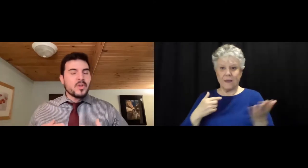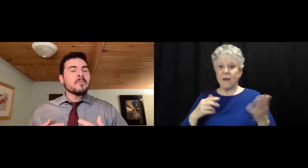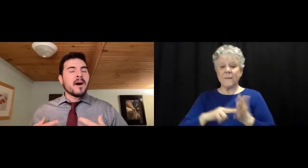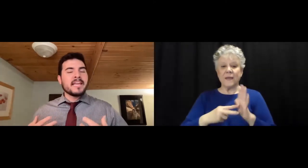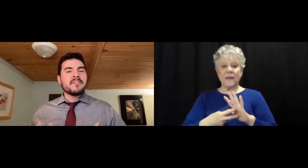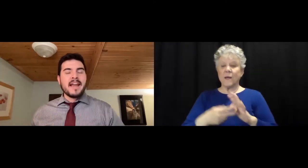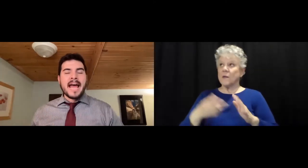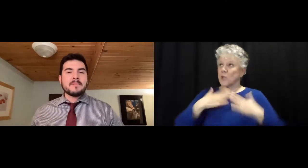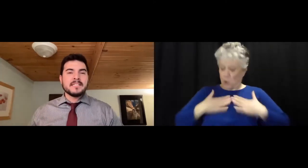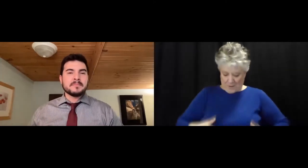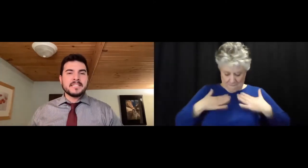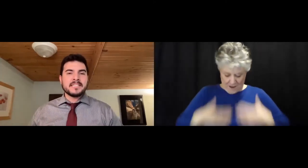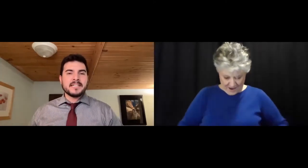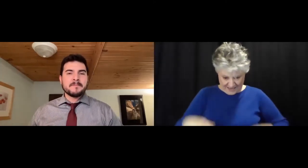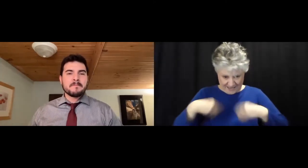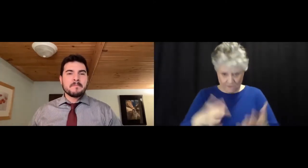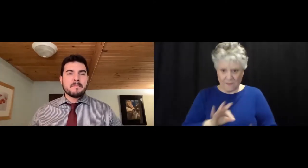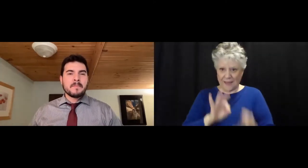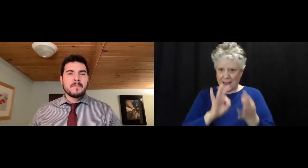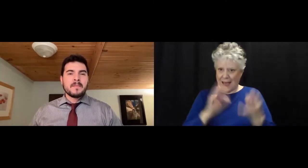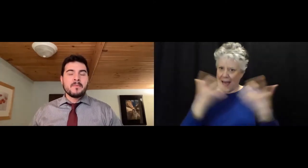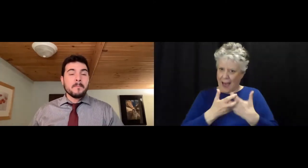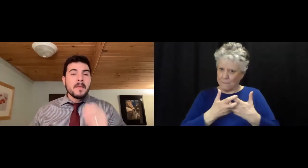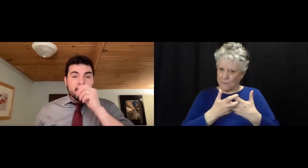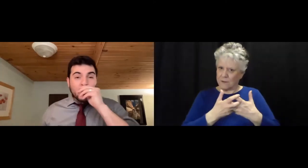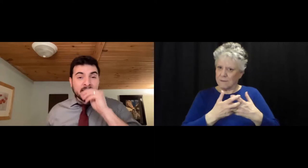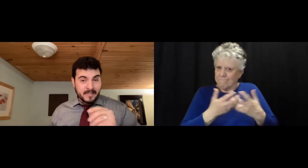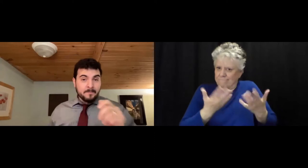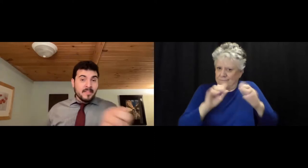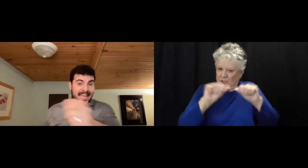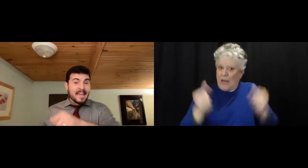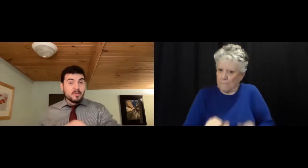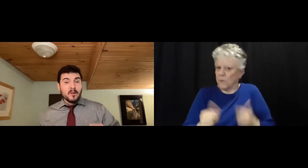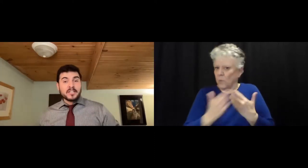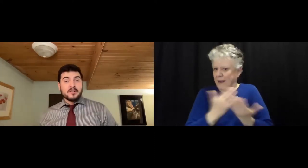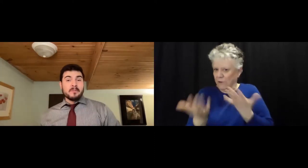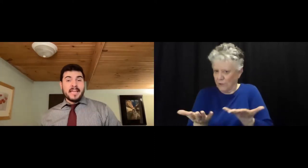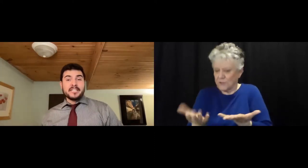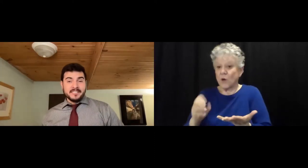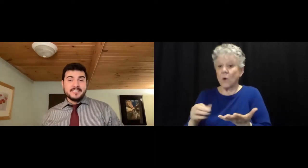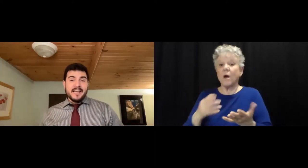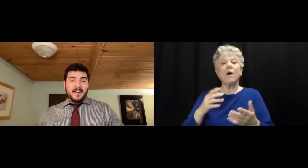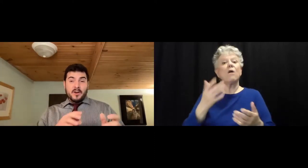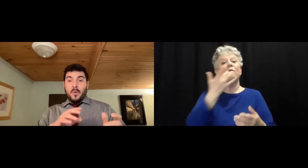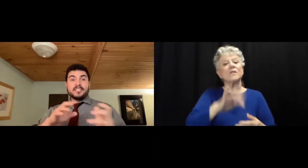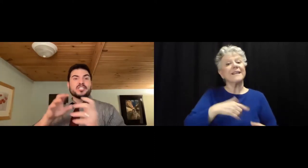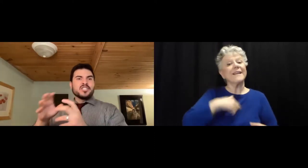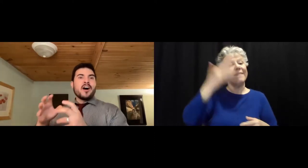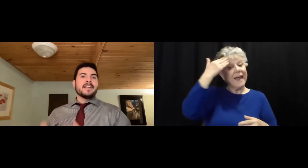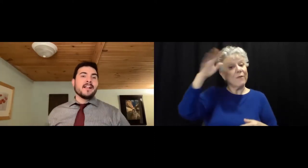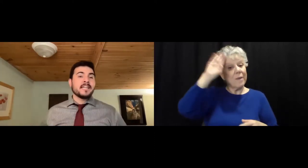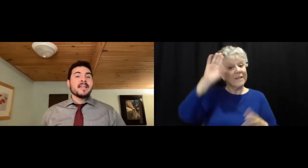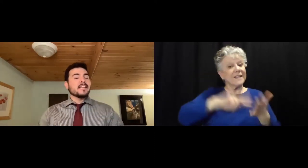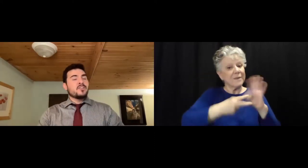Was the human body given an apt disposition? Well, fortunately, the anthropological implications of Aquinas'